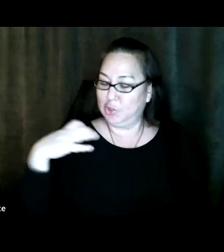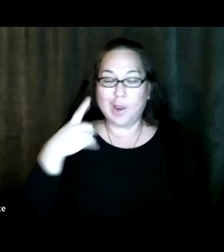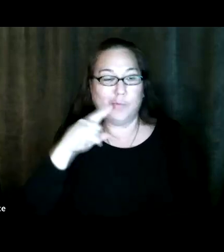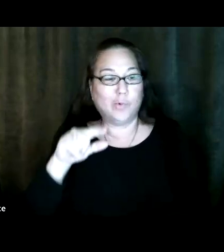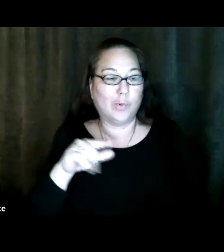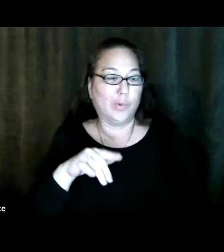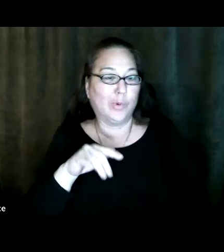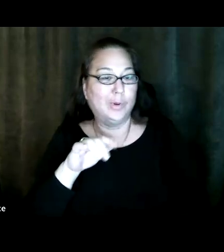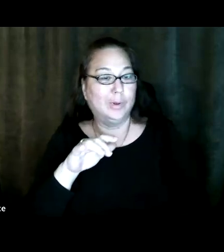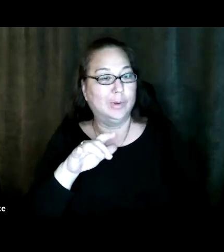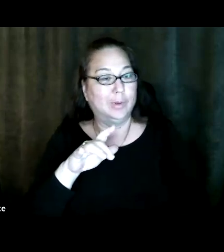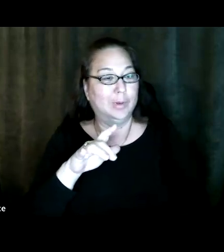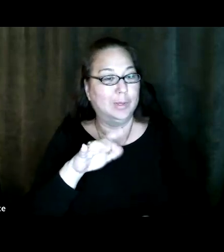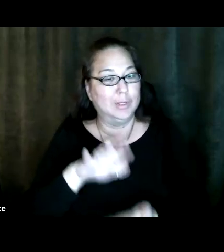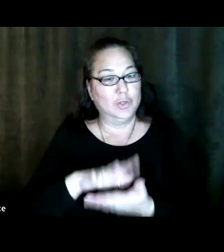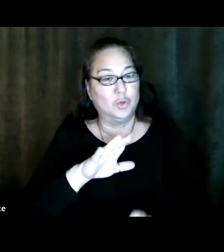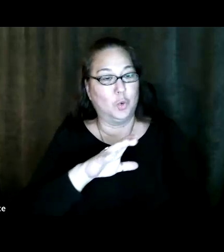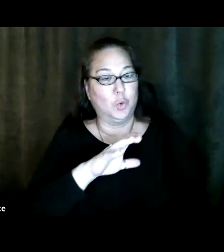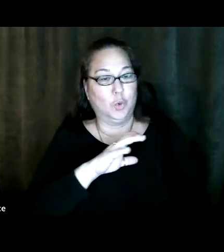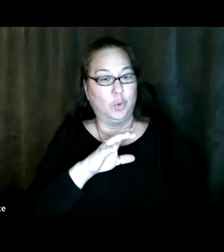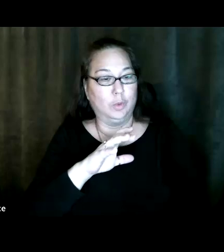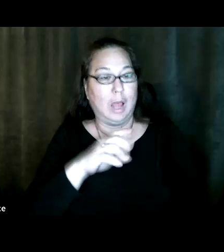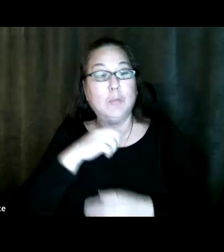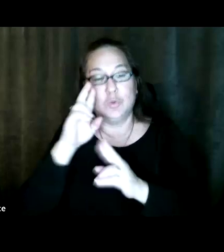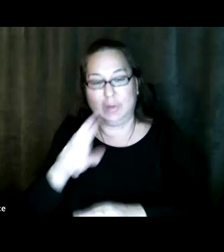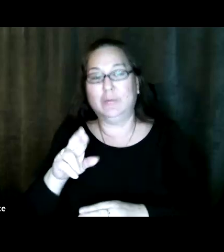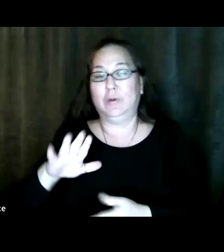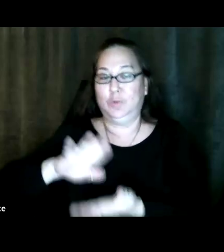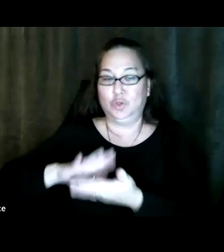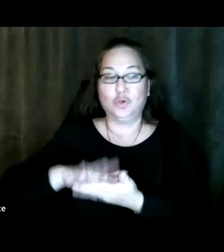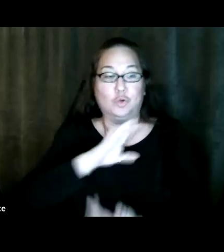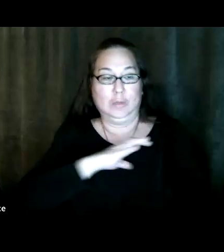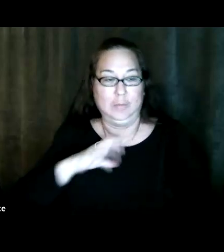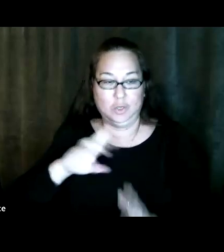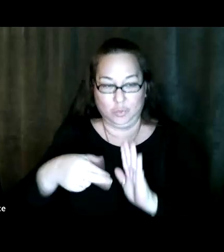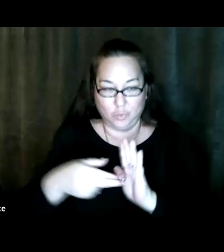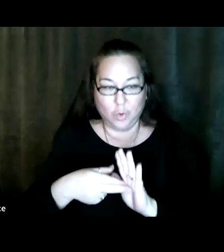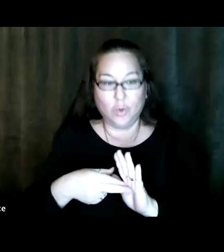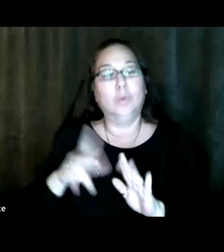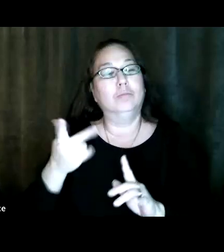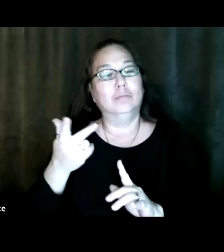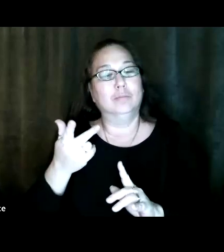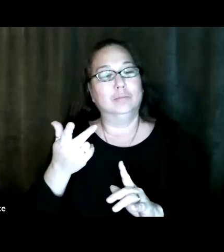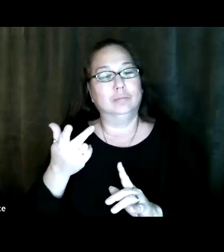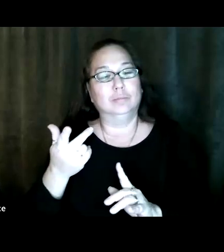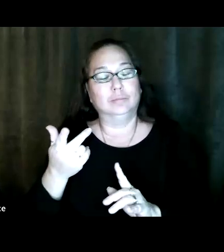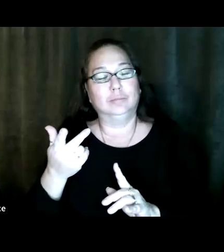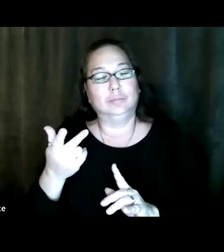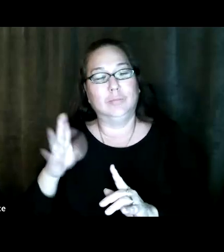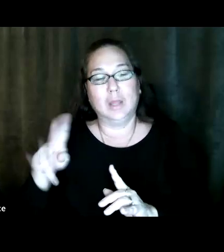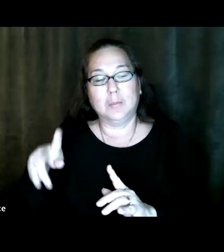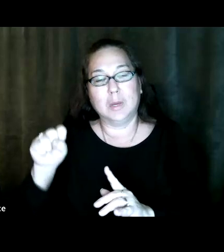committee's role as a primary force behind the BPS budget. However, as elected officials, seeking to uplift the voices